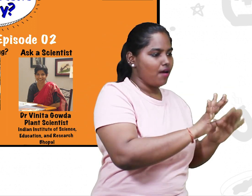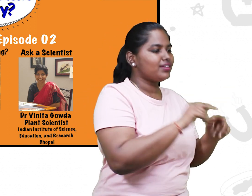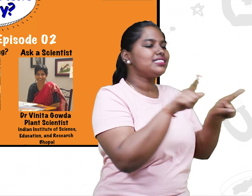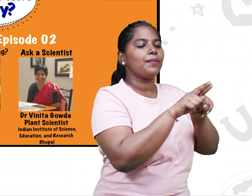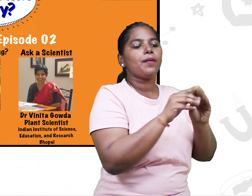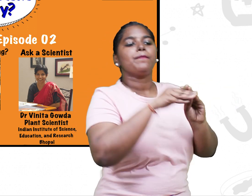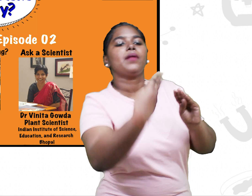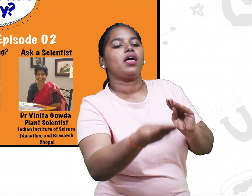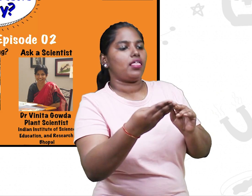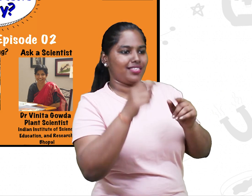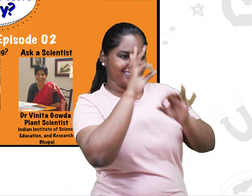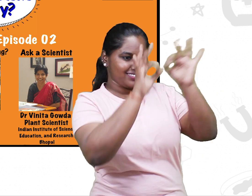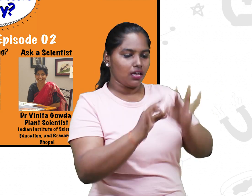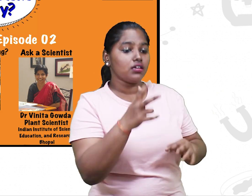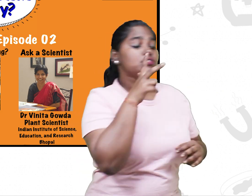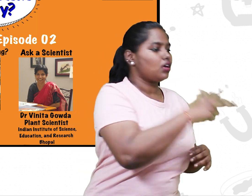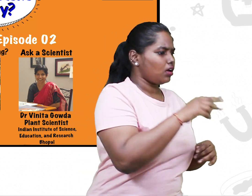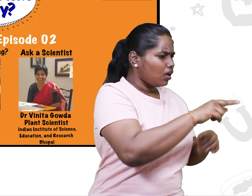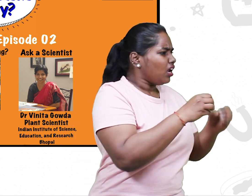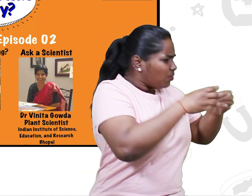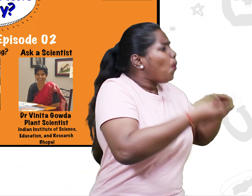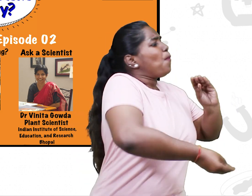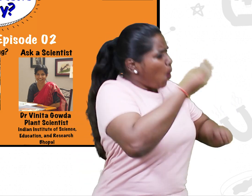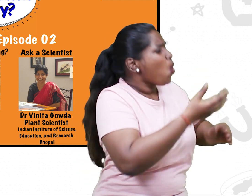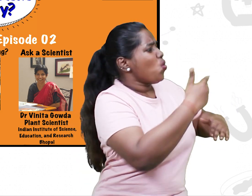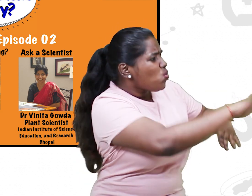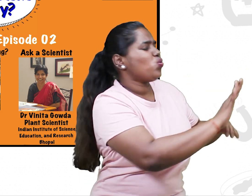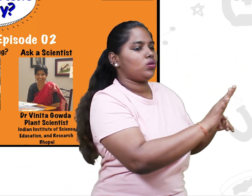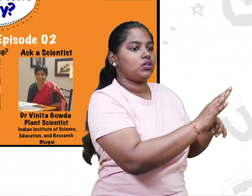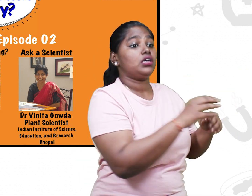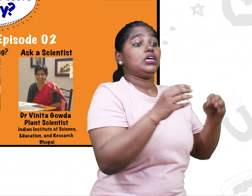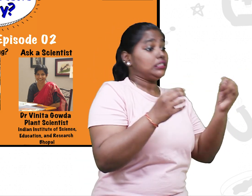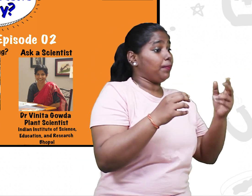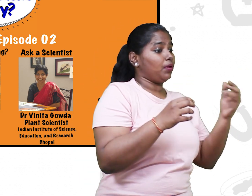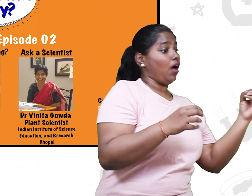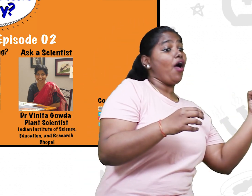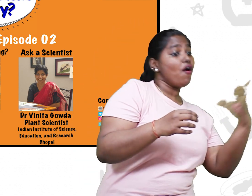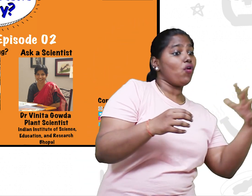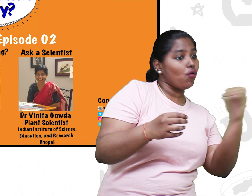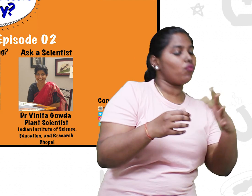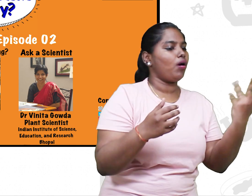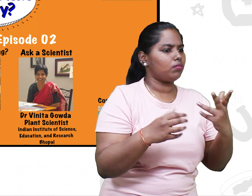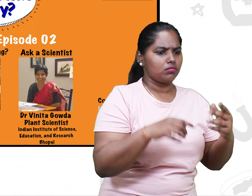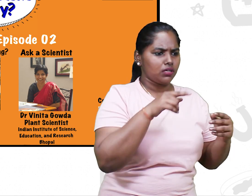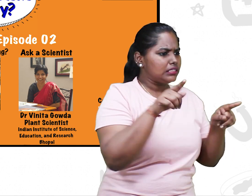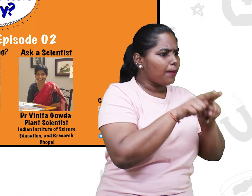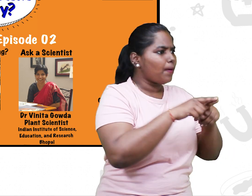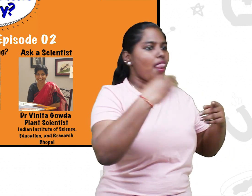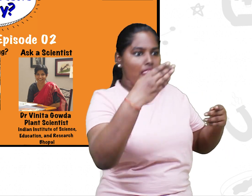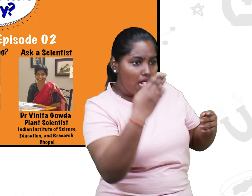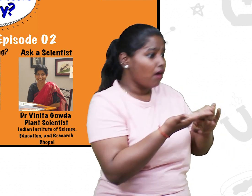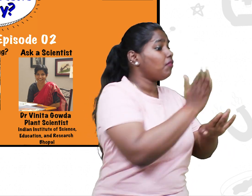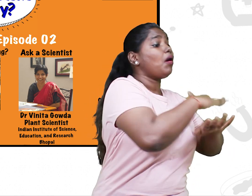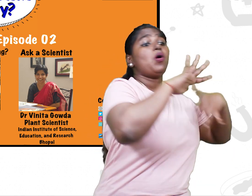from neighboring cells of meristem, which say, keep making more cells. Sometimes these messengers come even